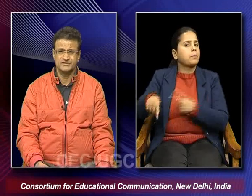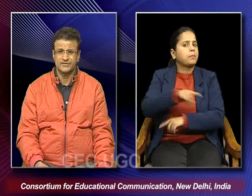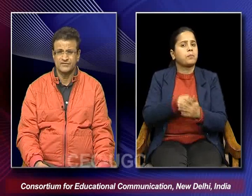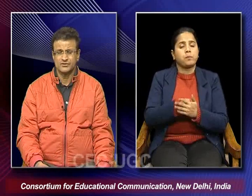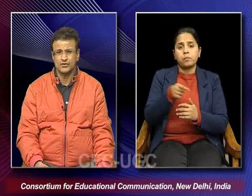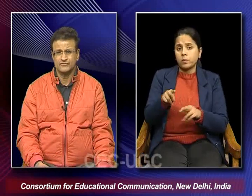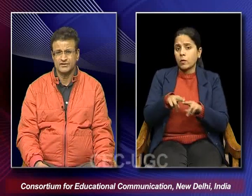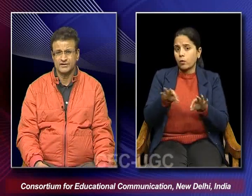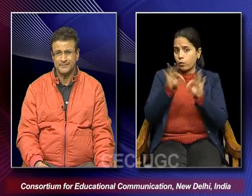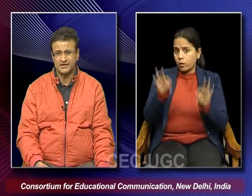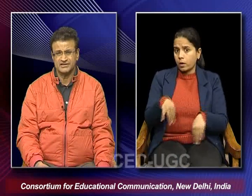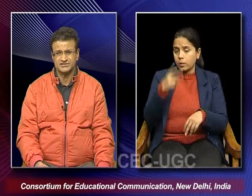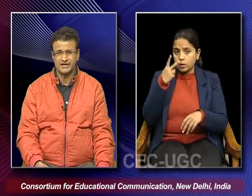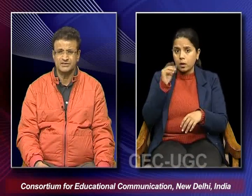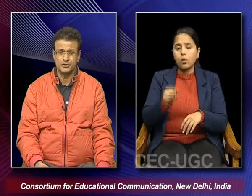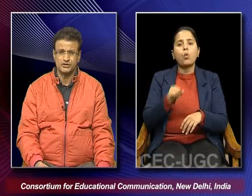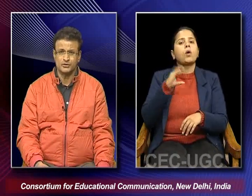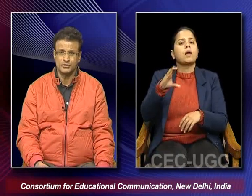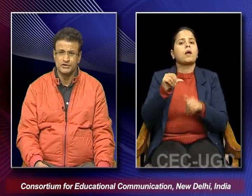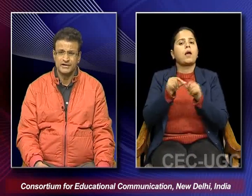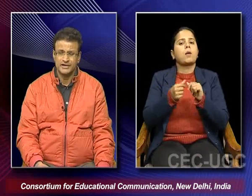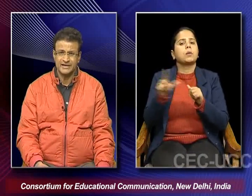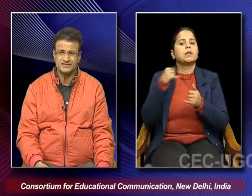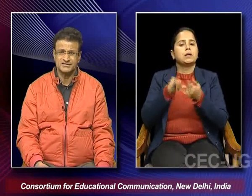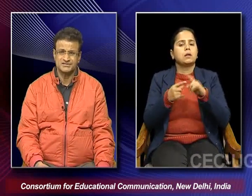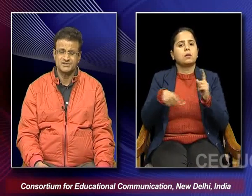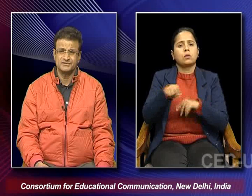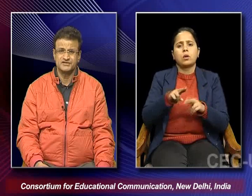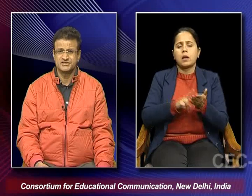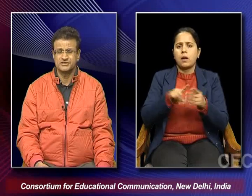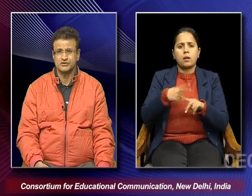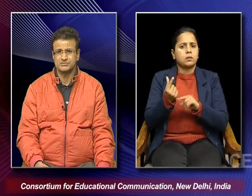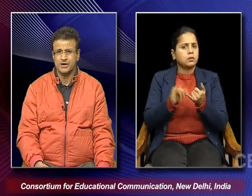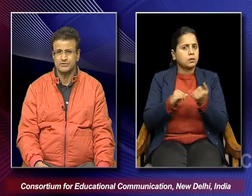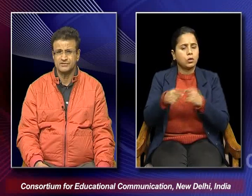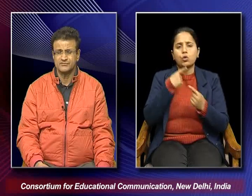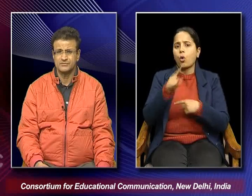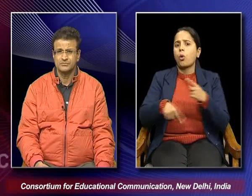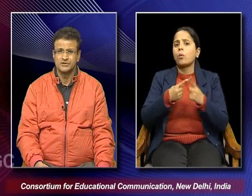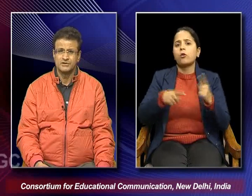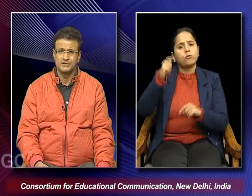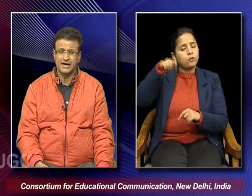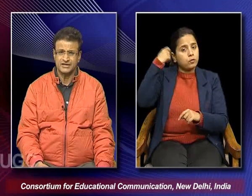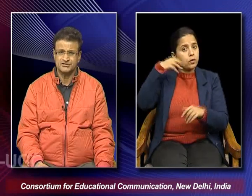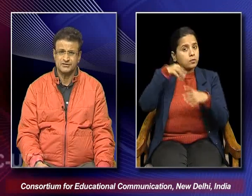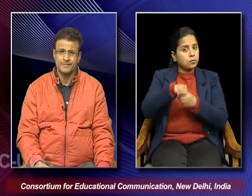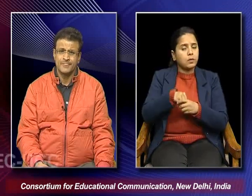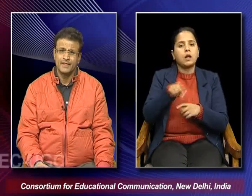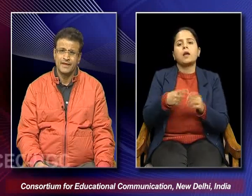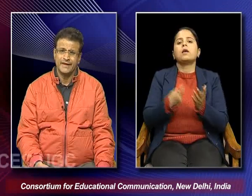in the framework of the capitalist and the politico nexus, which he talks about in the film